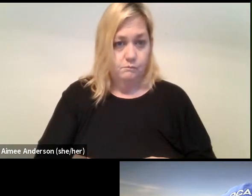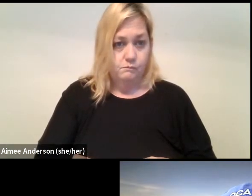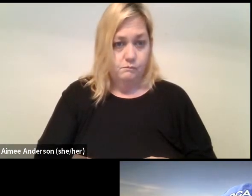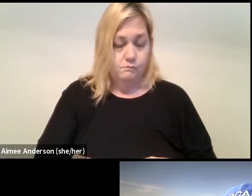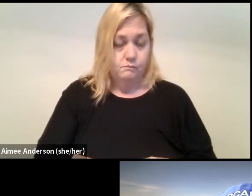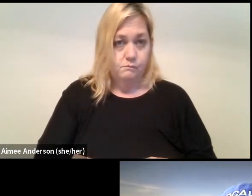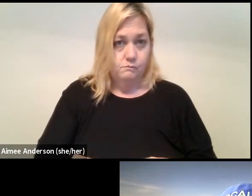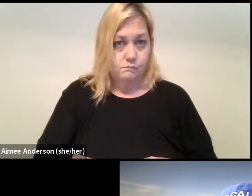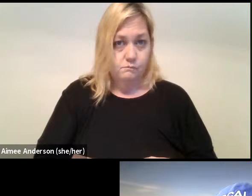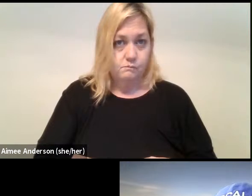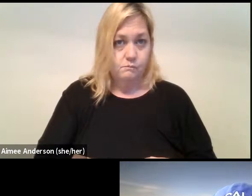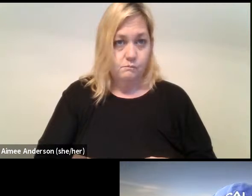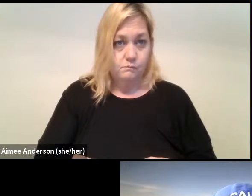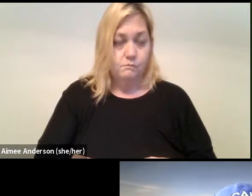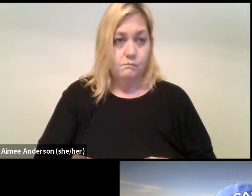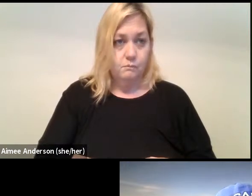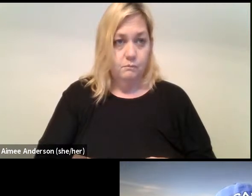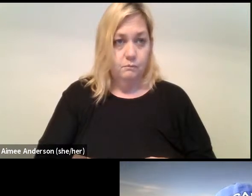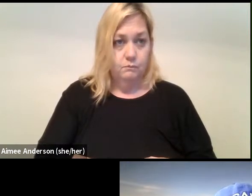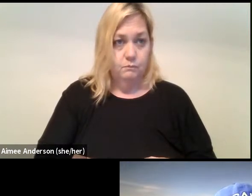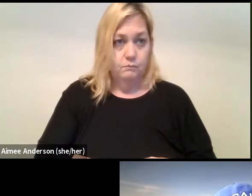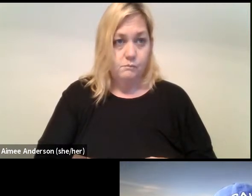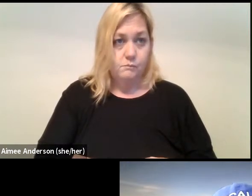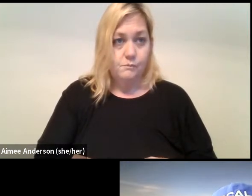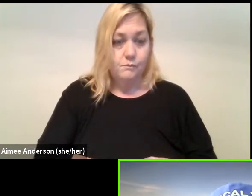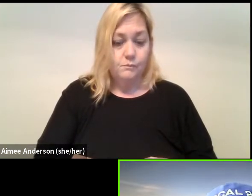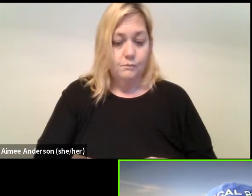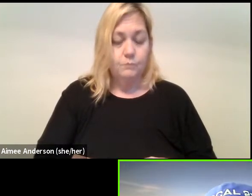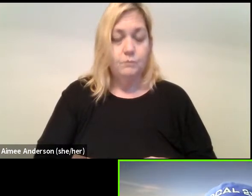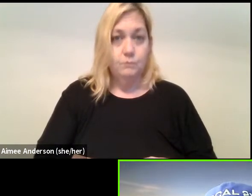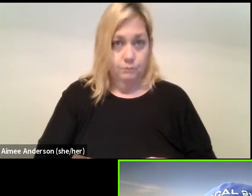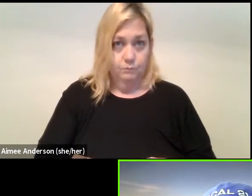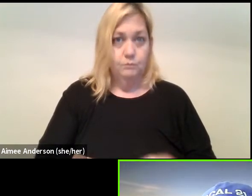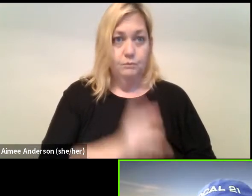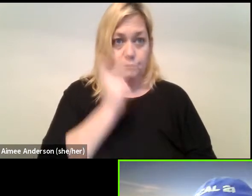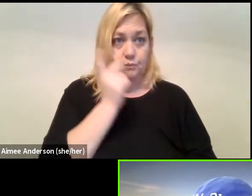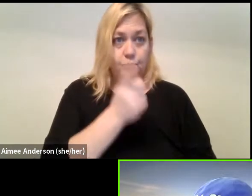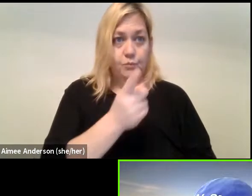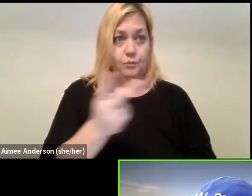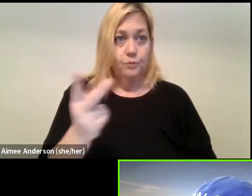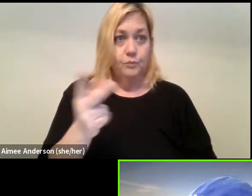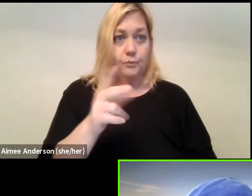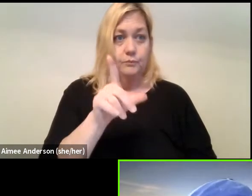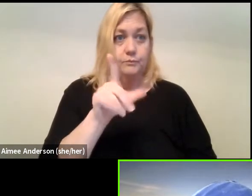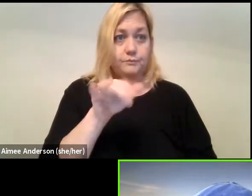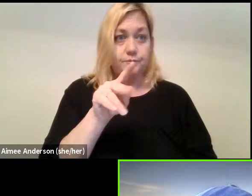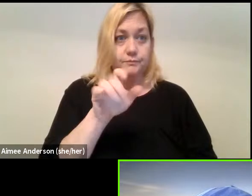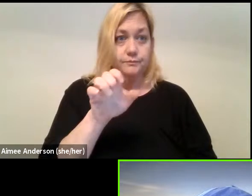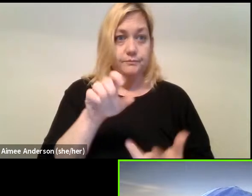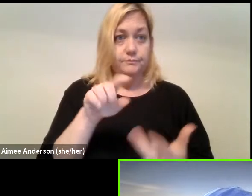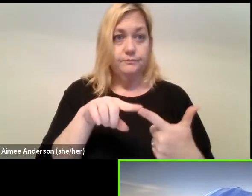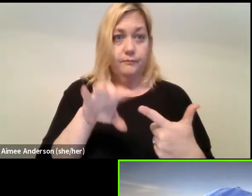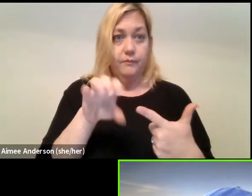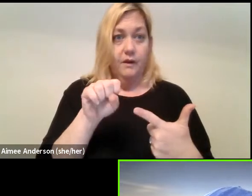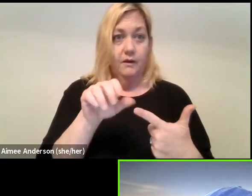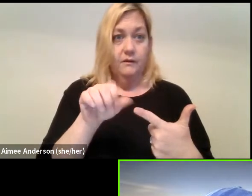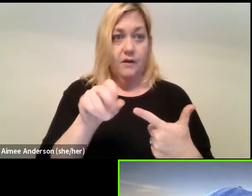We have 3 names there. Do you see? Yeah, Yeah. I see Lynette, Sasha.